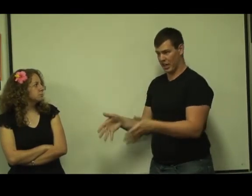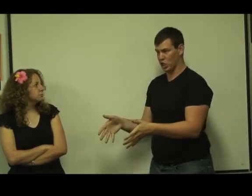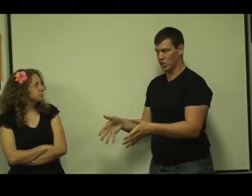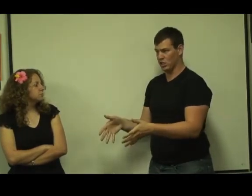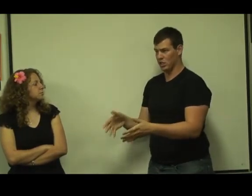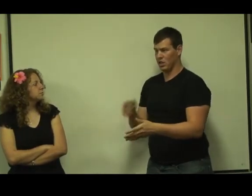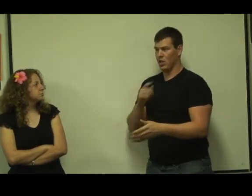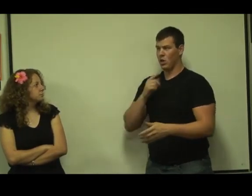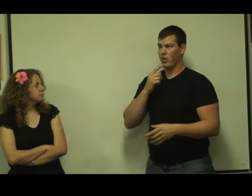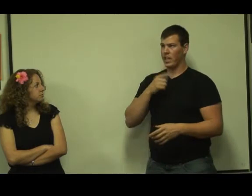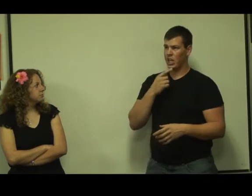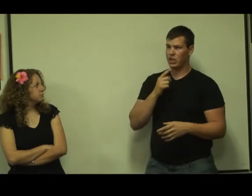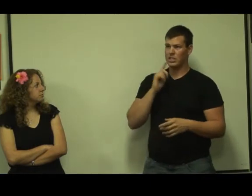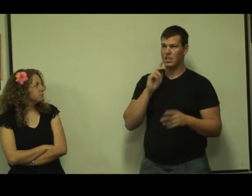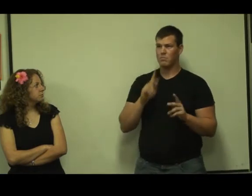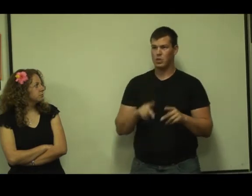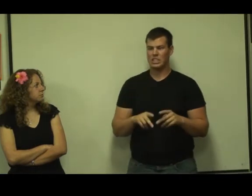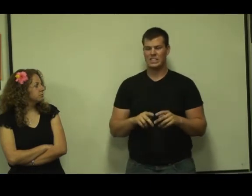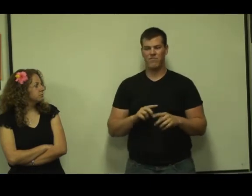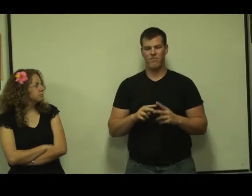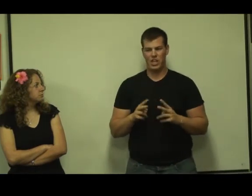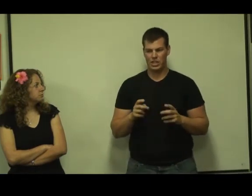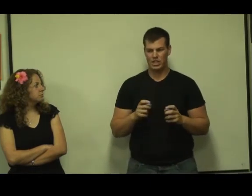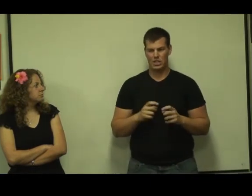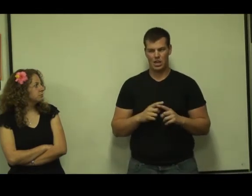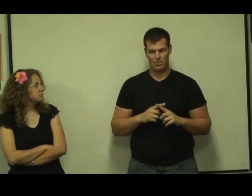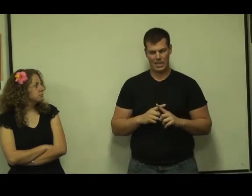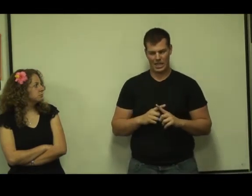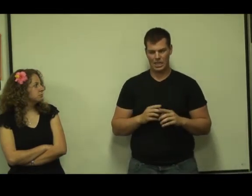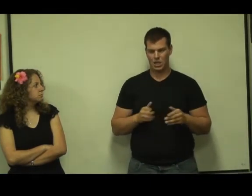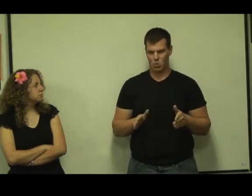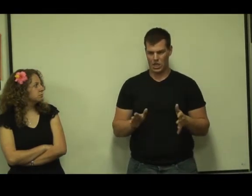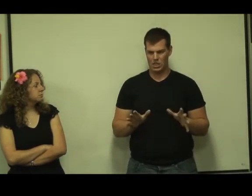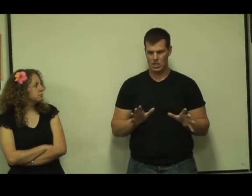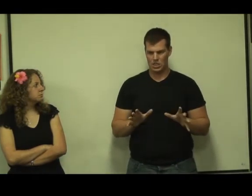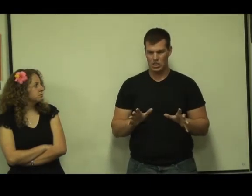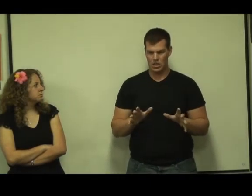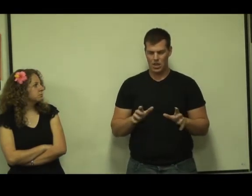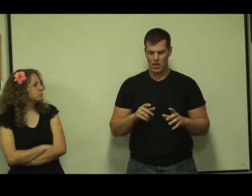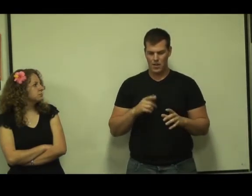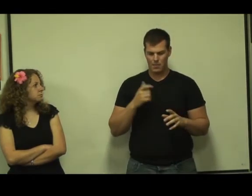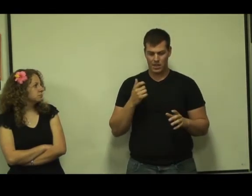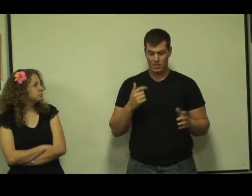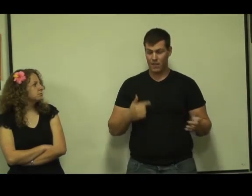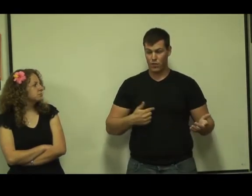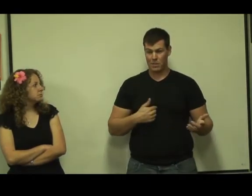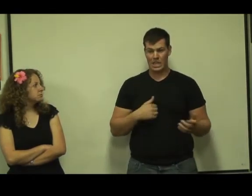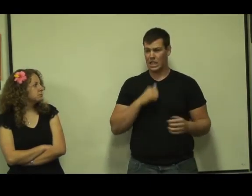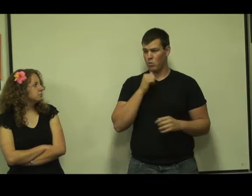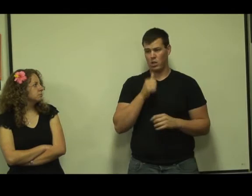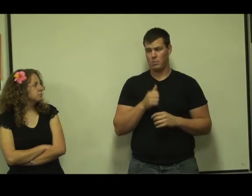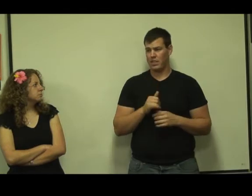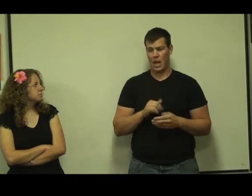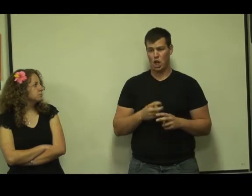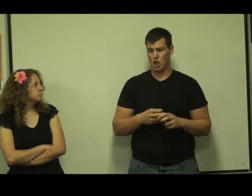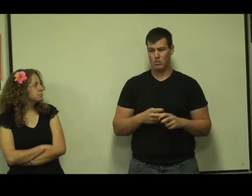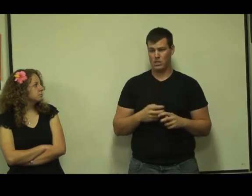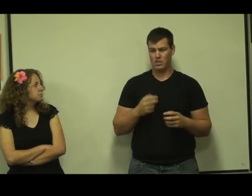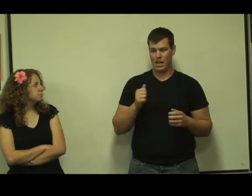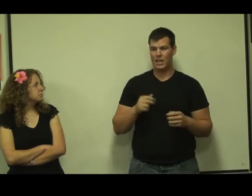there. With the hair, is that person very complicated in a way. Because that for me, it wouldn't be that hard because I can